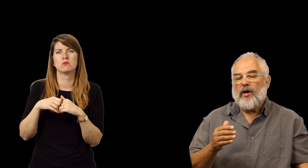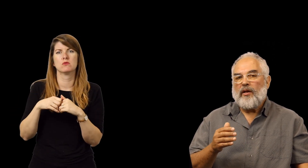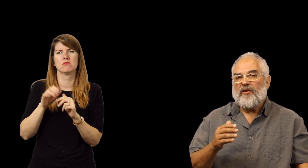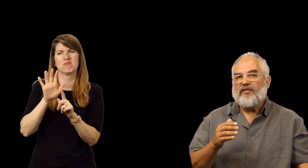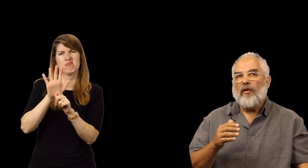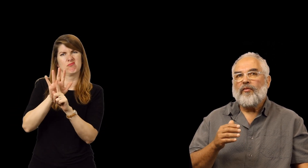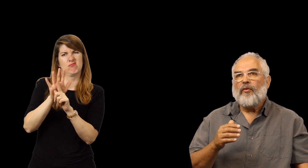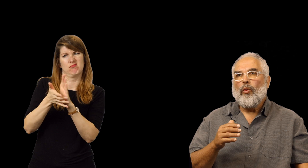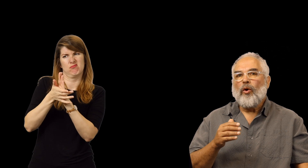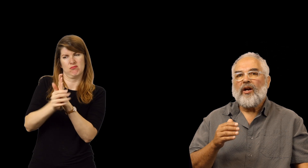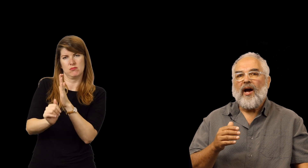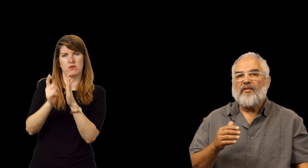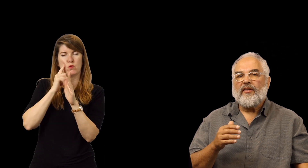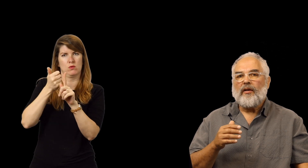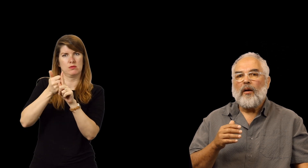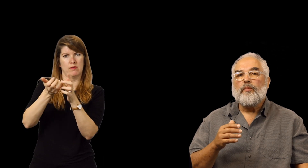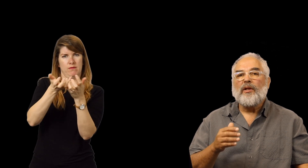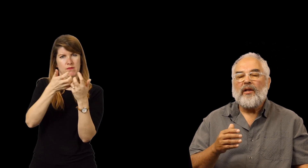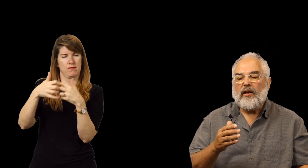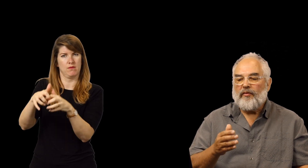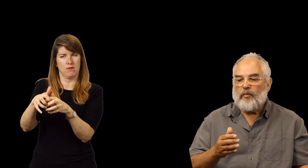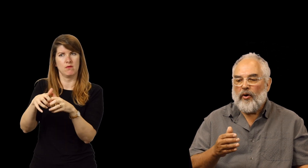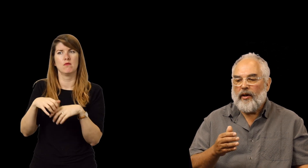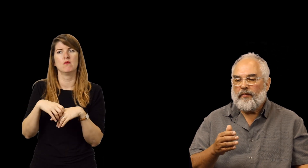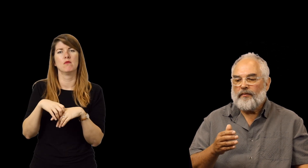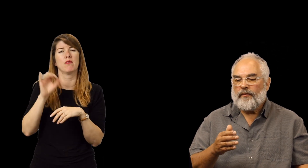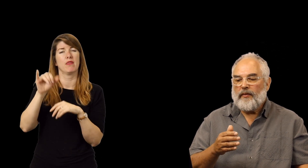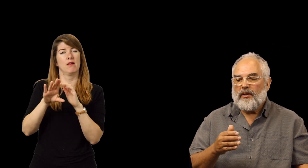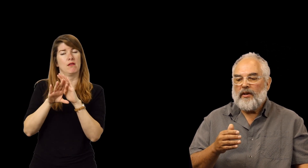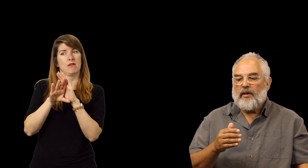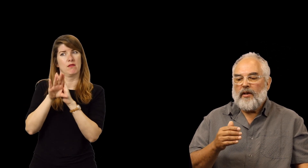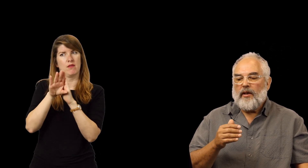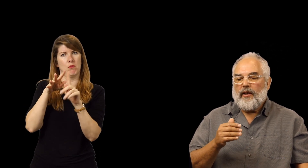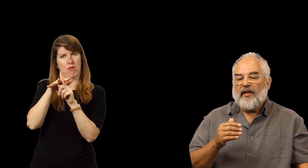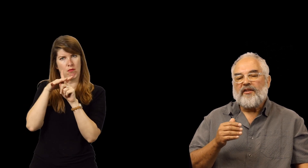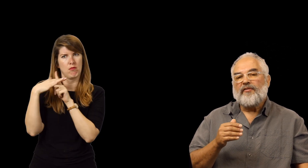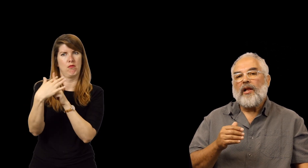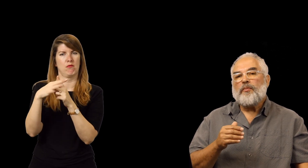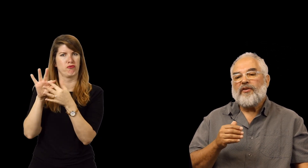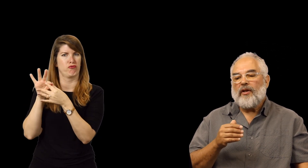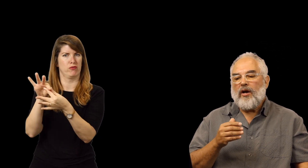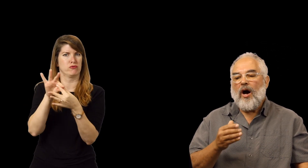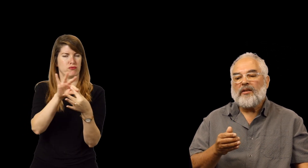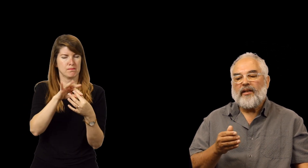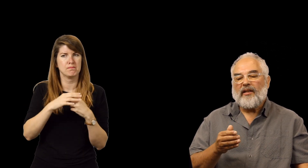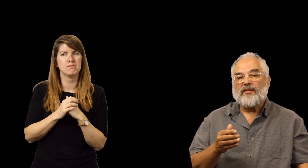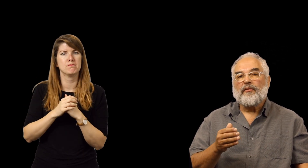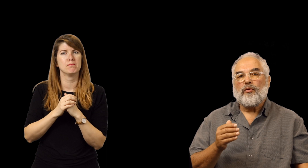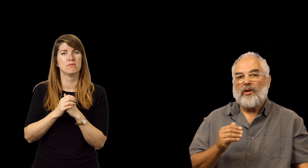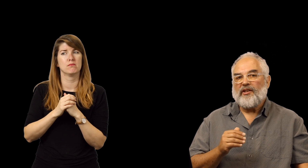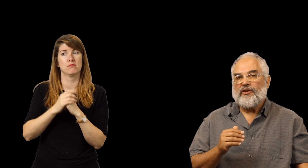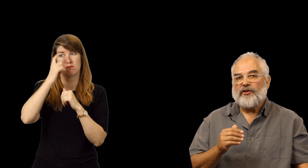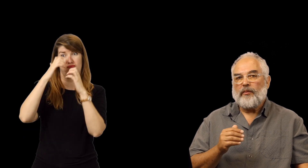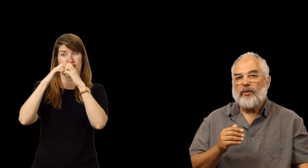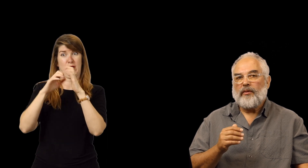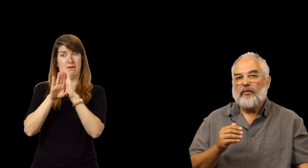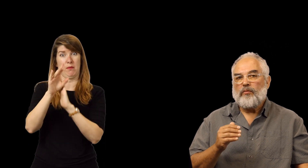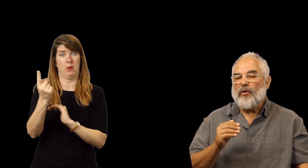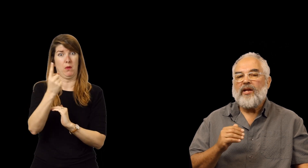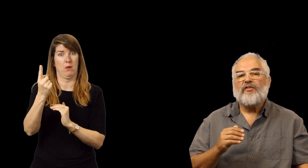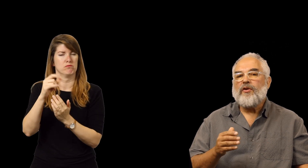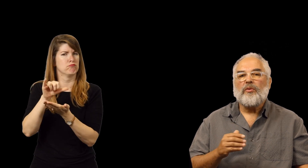self-organization of the brain, the self-organizing ability of the brain, It develops in the context of a